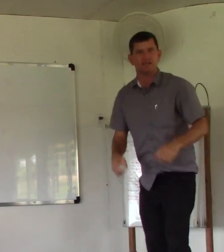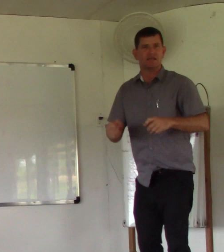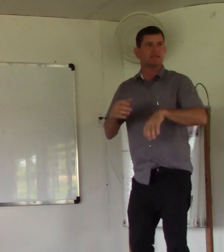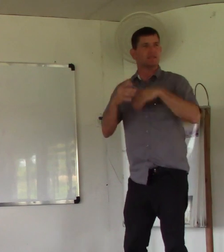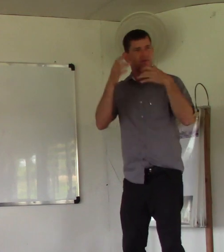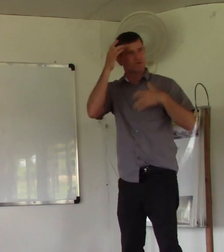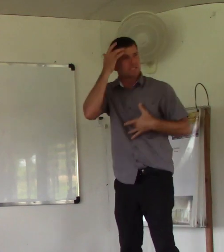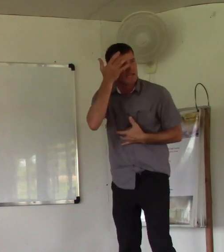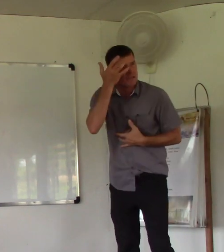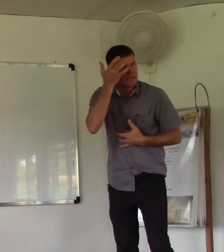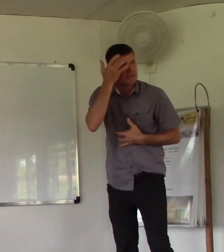They were sick.